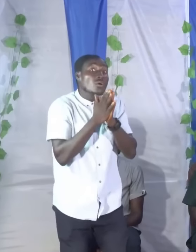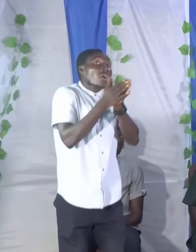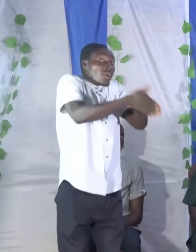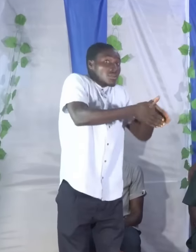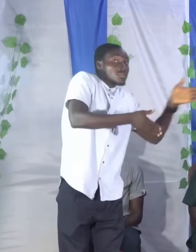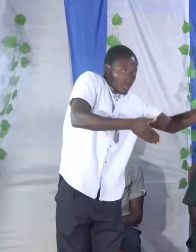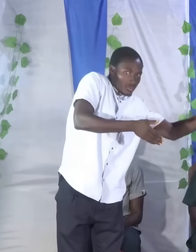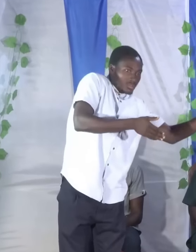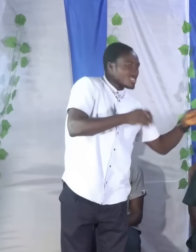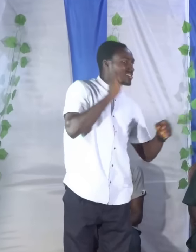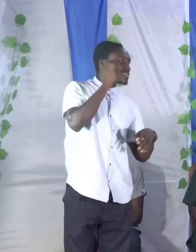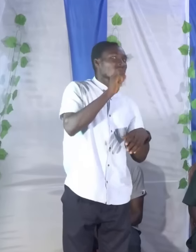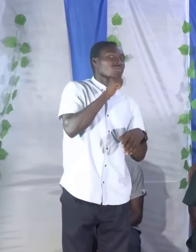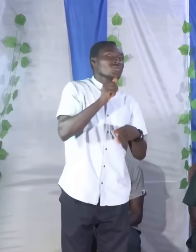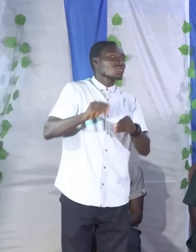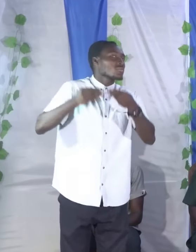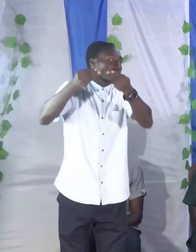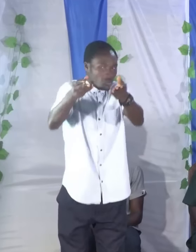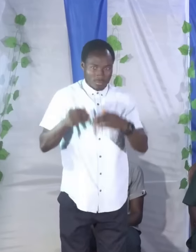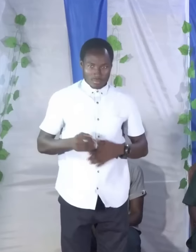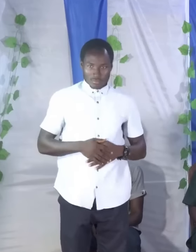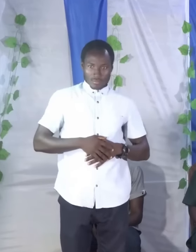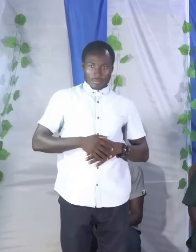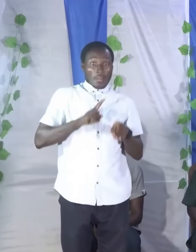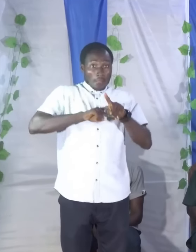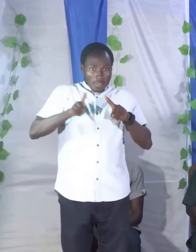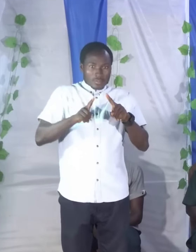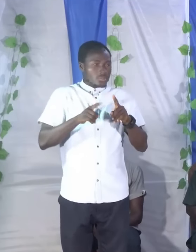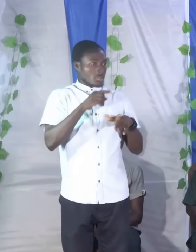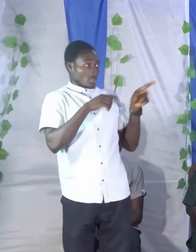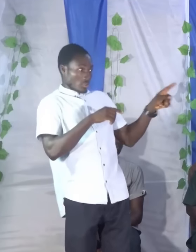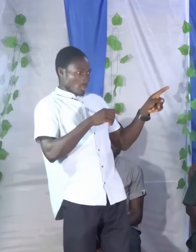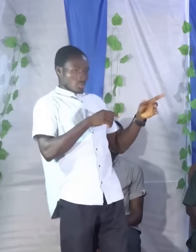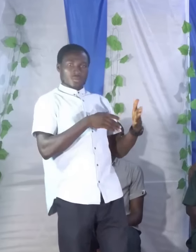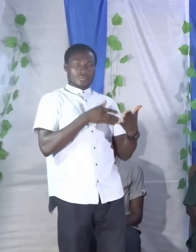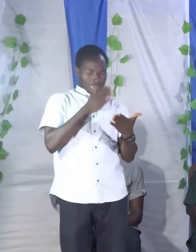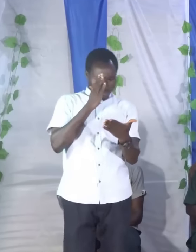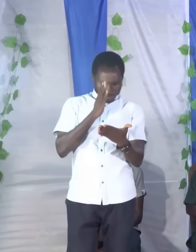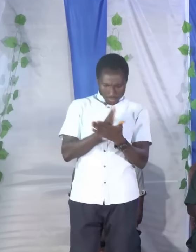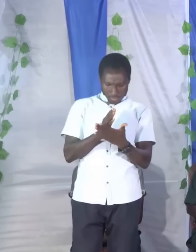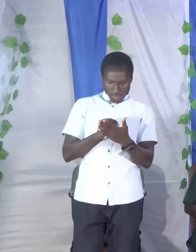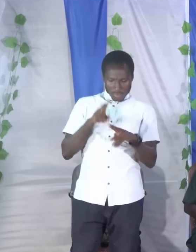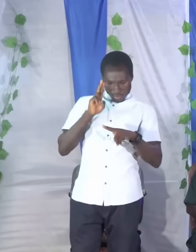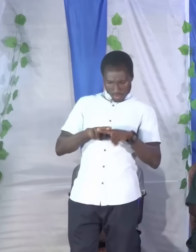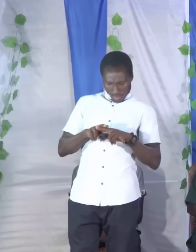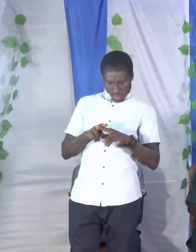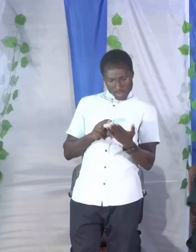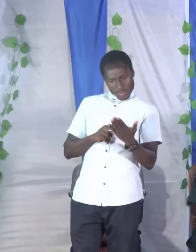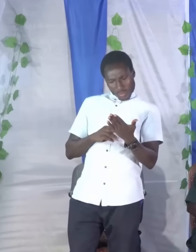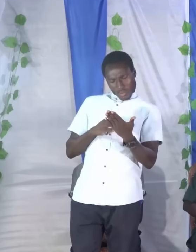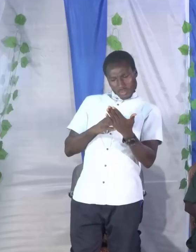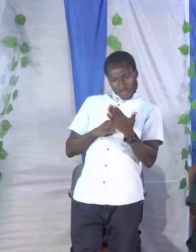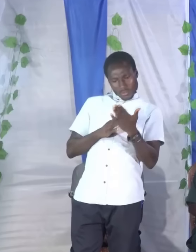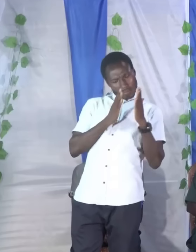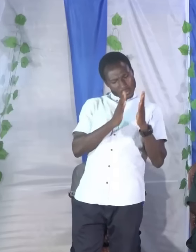plan se me ye ade we ade ama enkrofo na me ye no in a large scale me ye ne kese se de be ye a wo